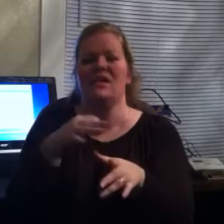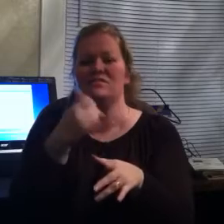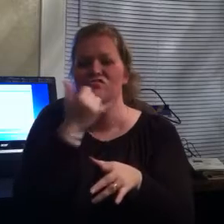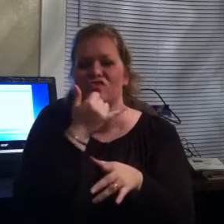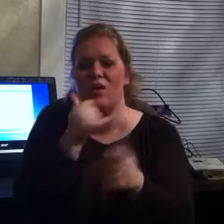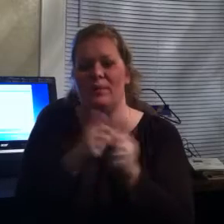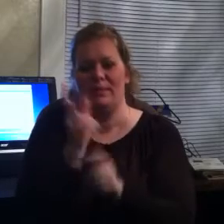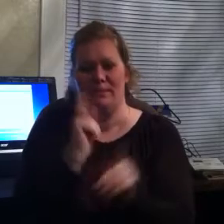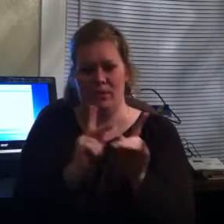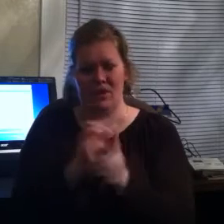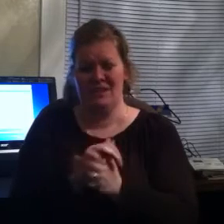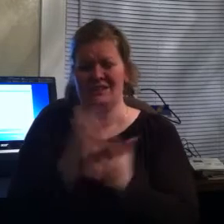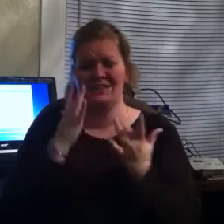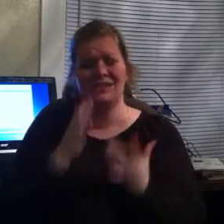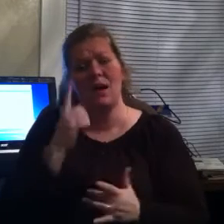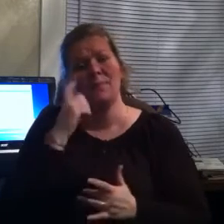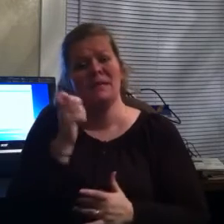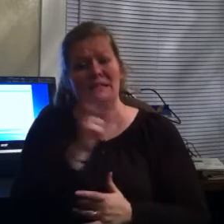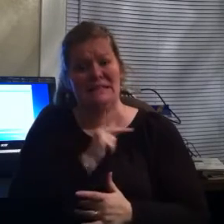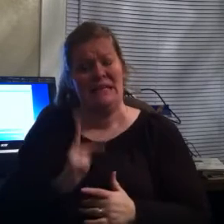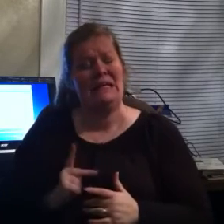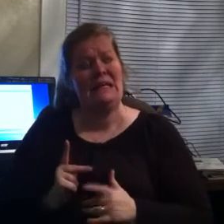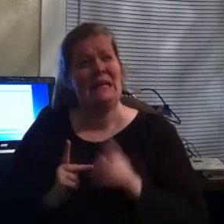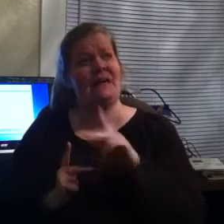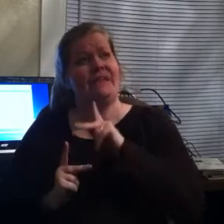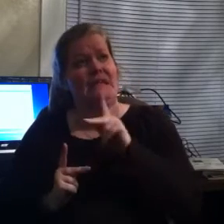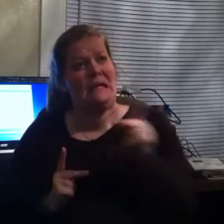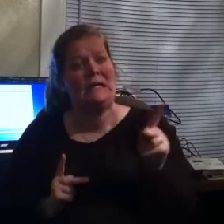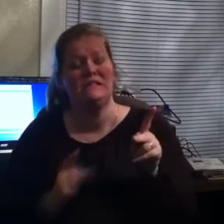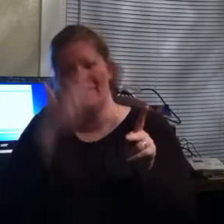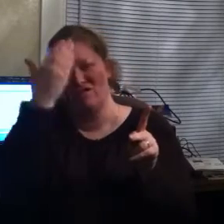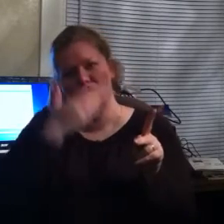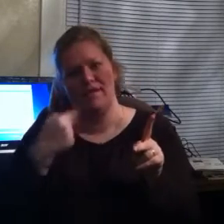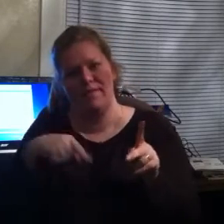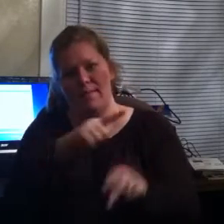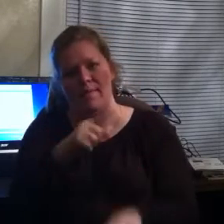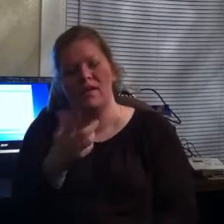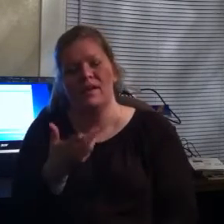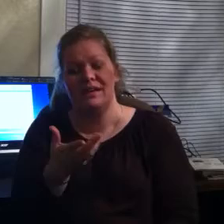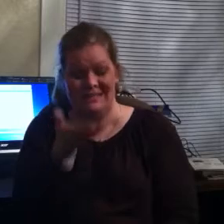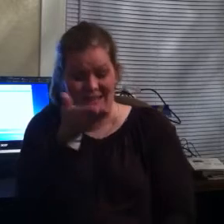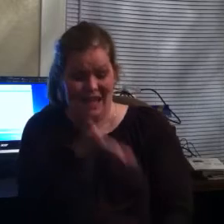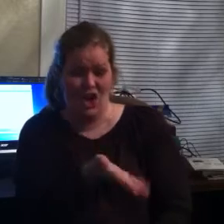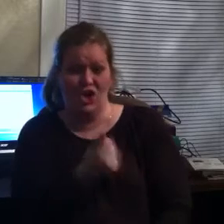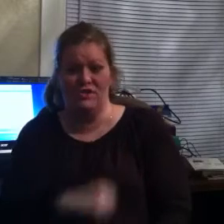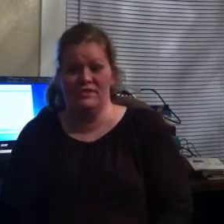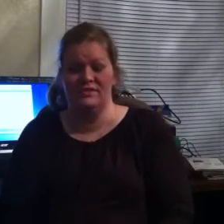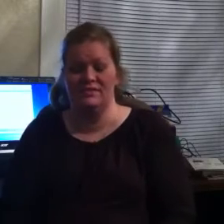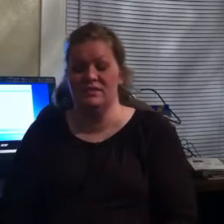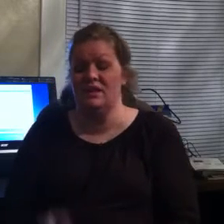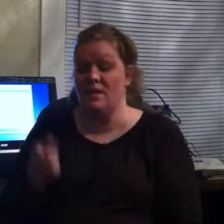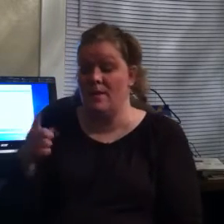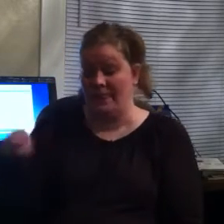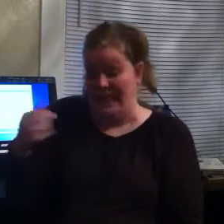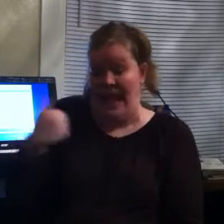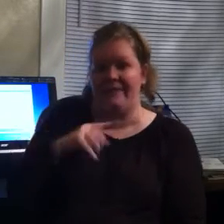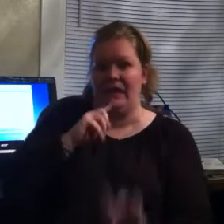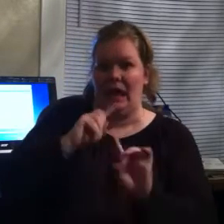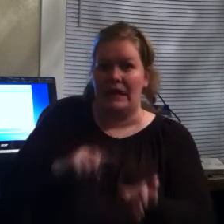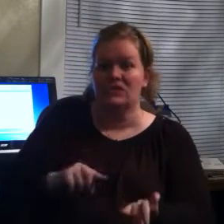And it's sad because the King of Kings is right in front of them. They're right there. They've got the answer to life and their eternity, and